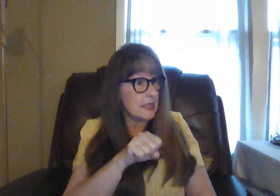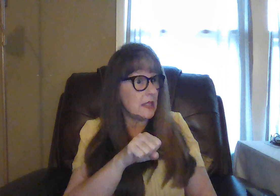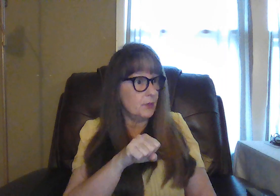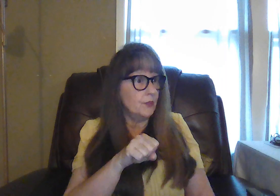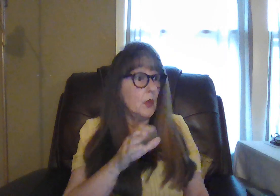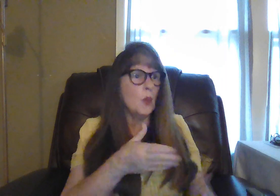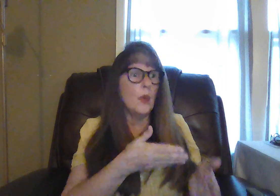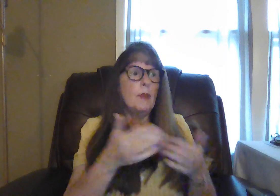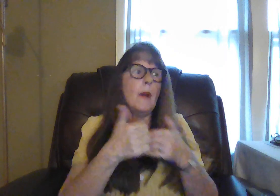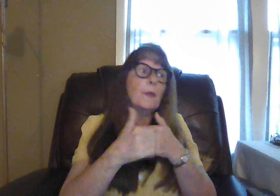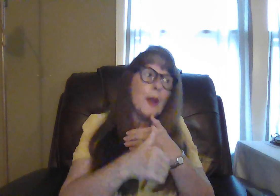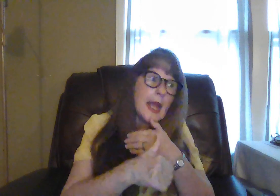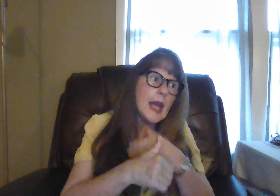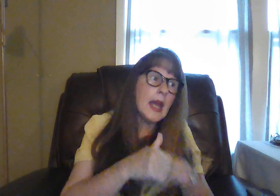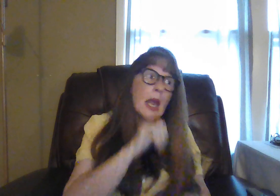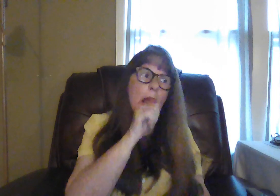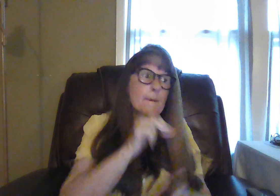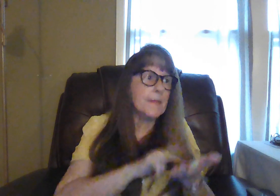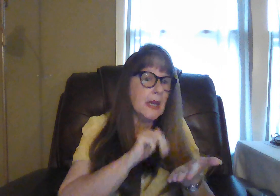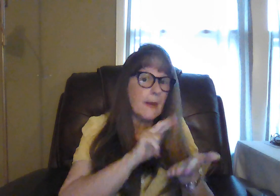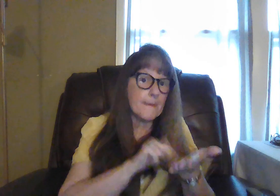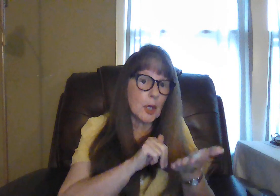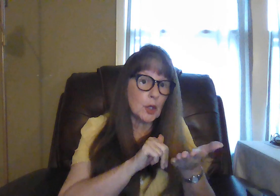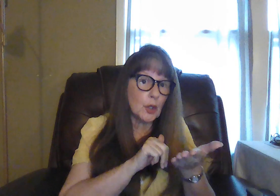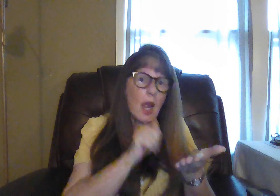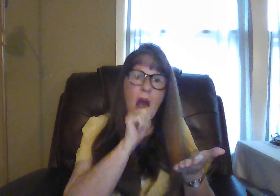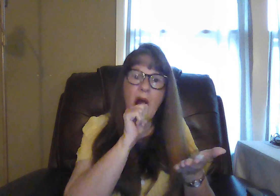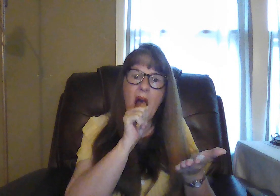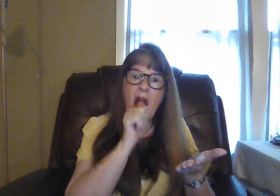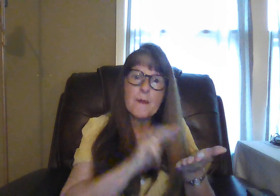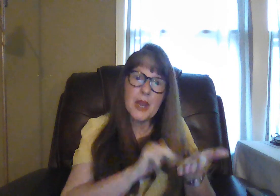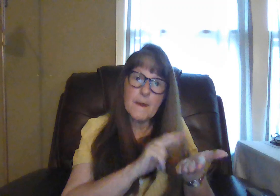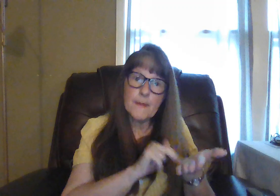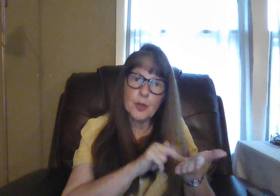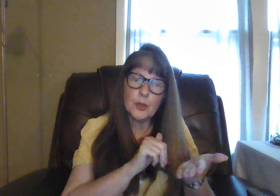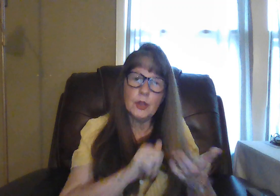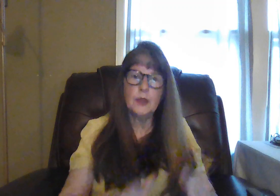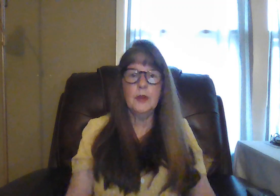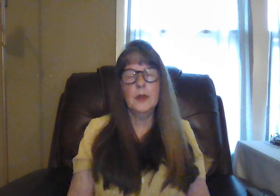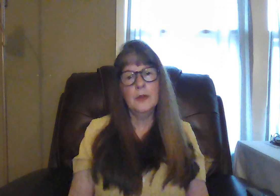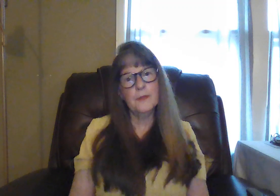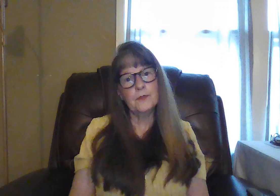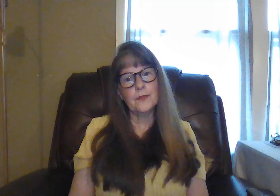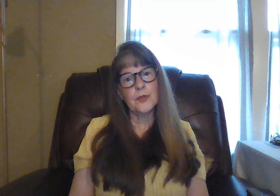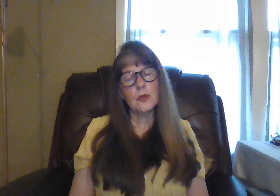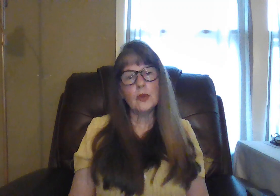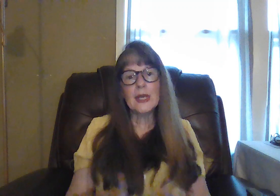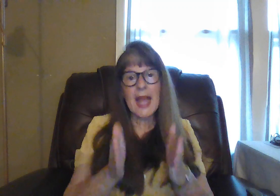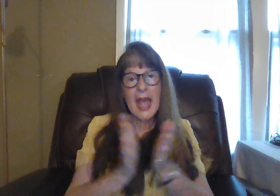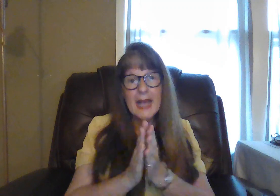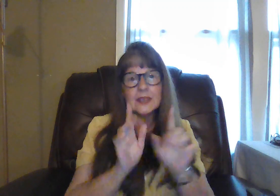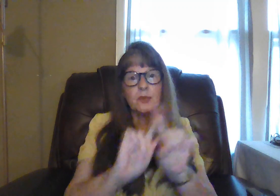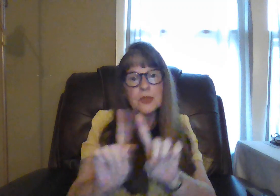Yes, we brought bread and peanut butter. Peanut butter. So you can ask those